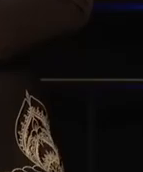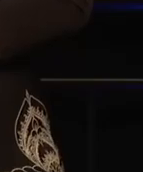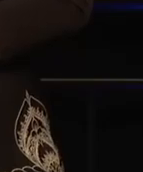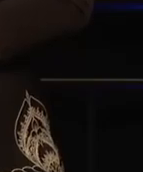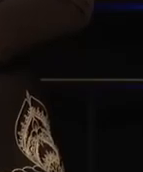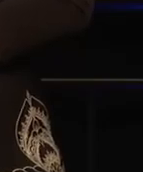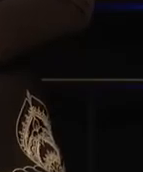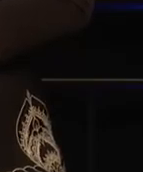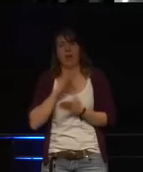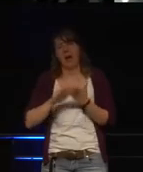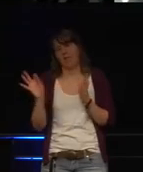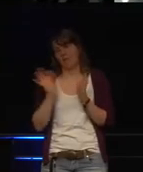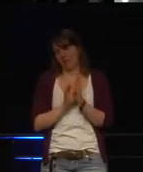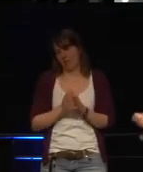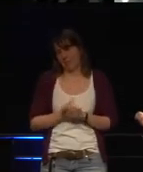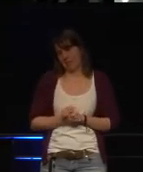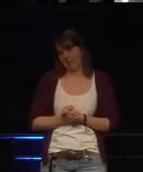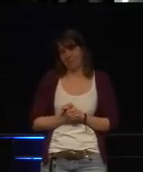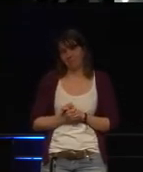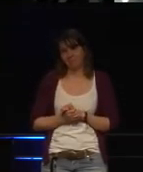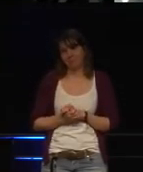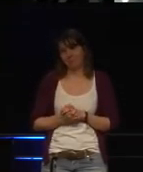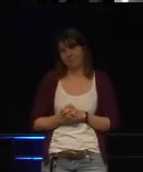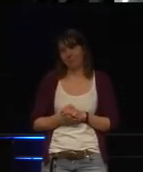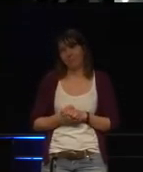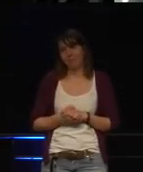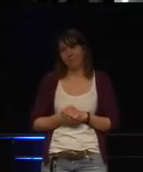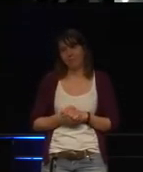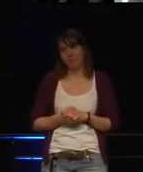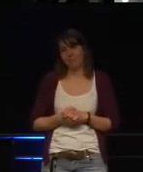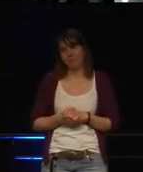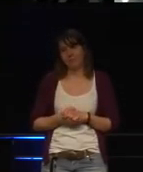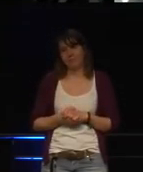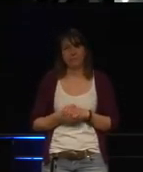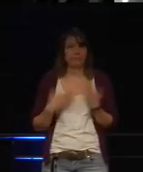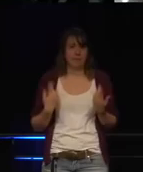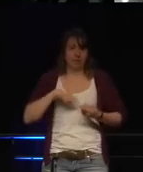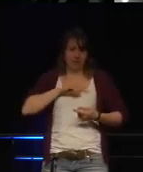collecting money. What else can consumers do?